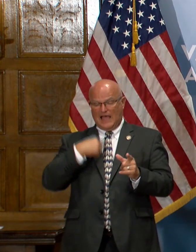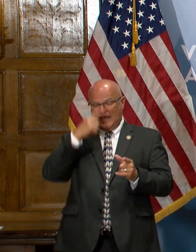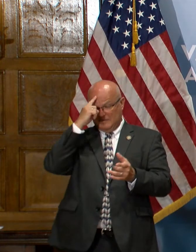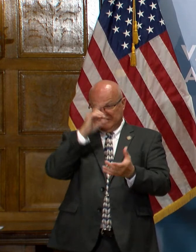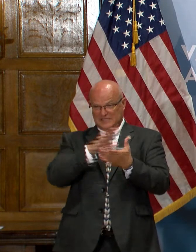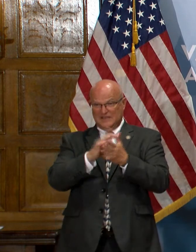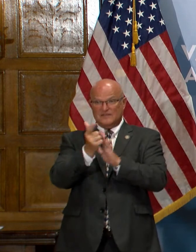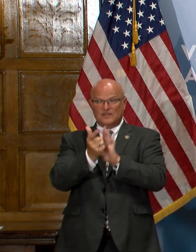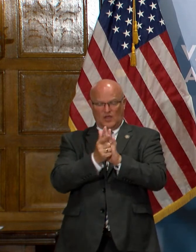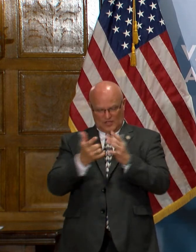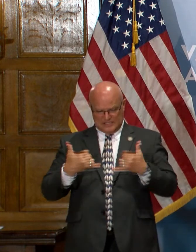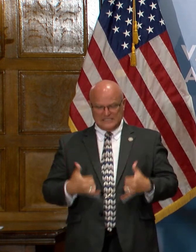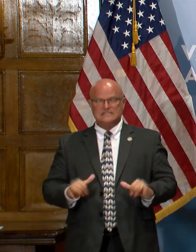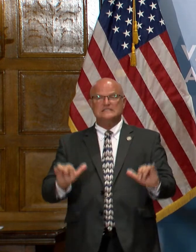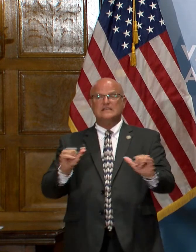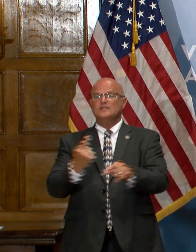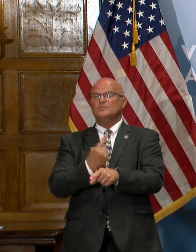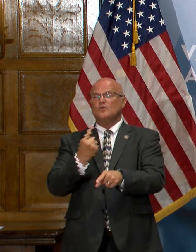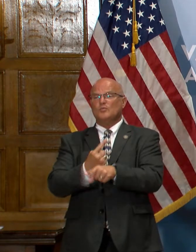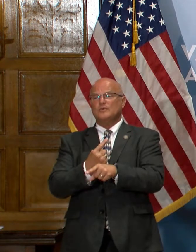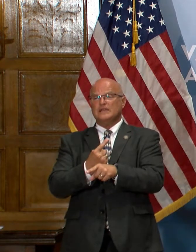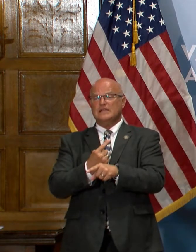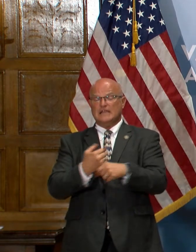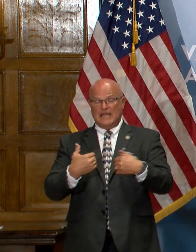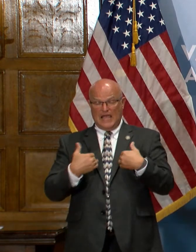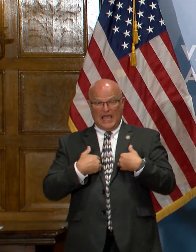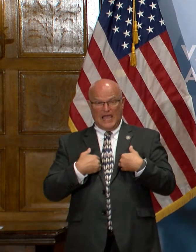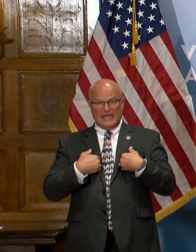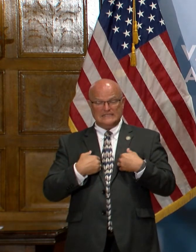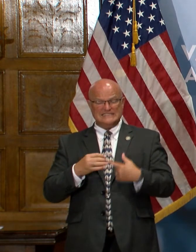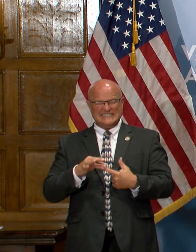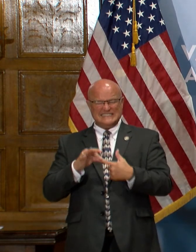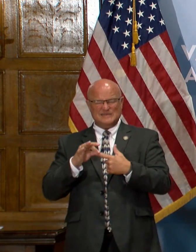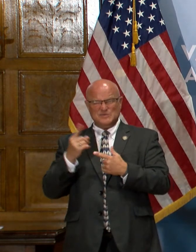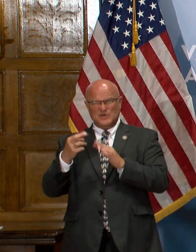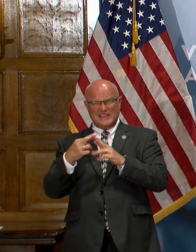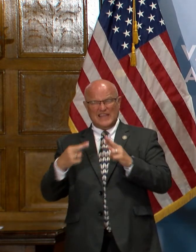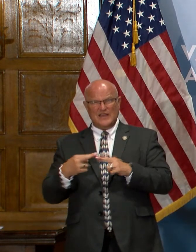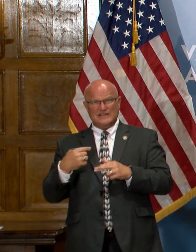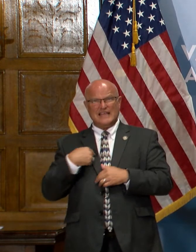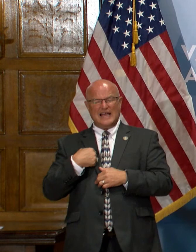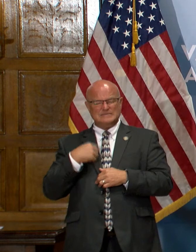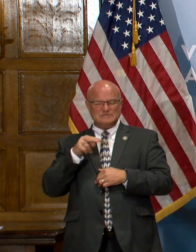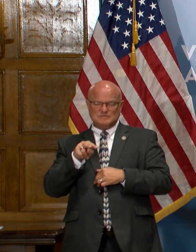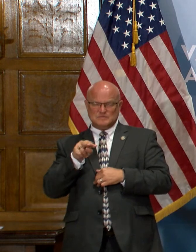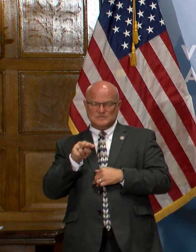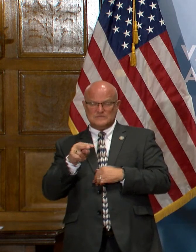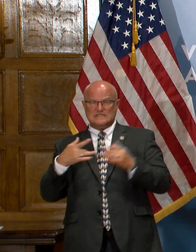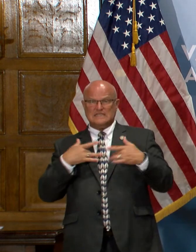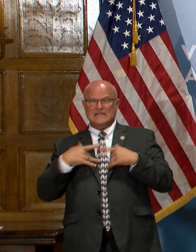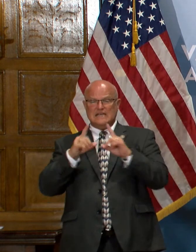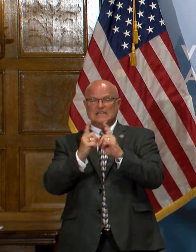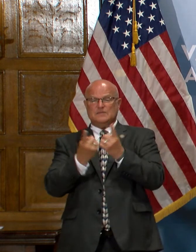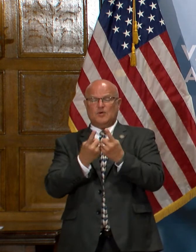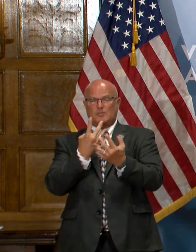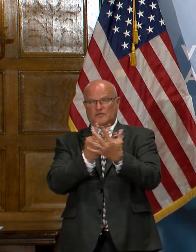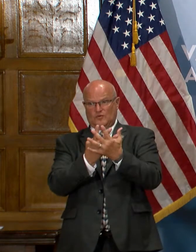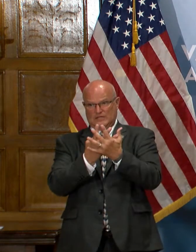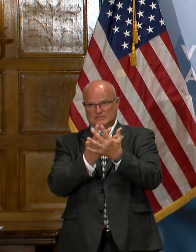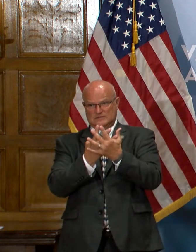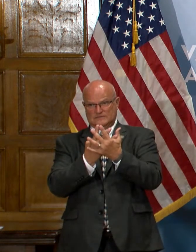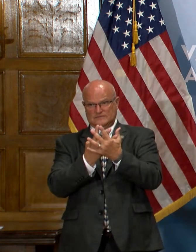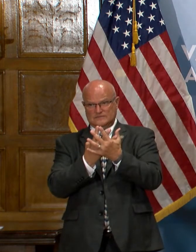the law is still appropriate. It has exceptions. One of the areas that I'm particularly concerned with is the Department of Corrections,